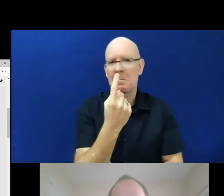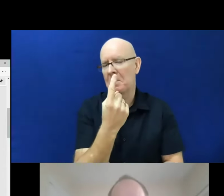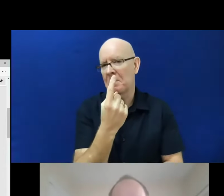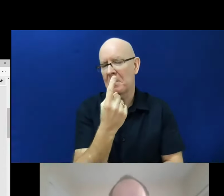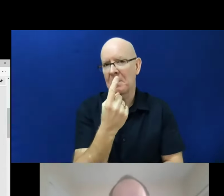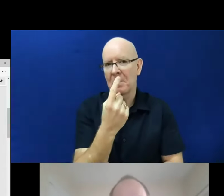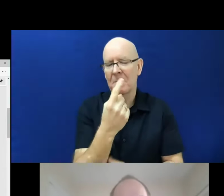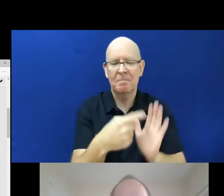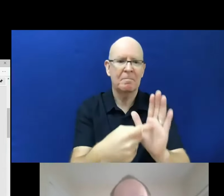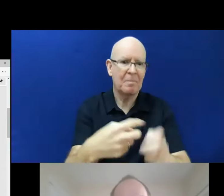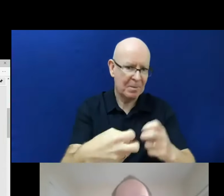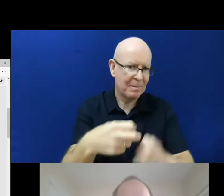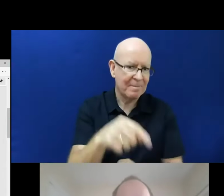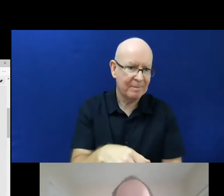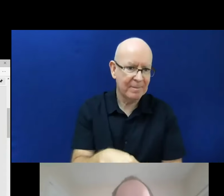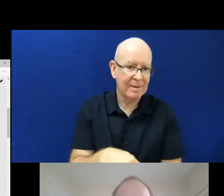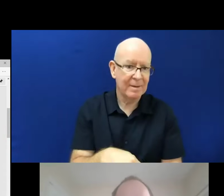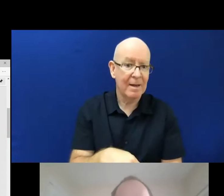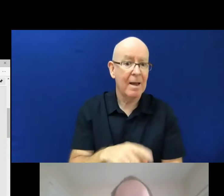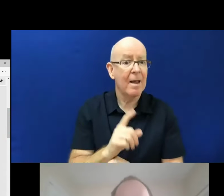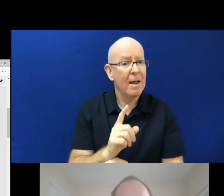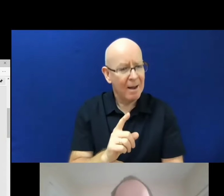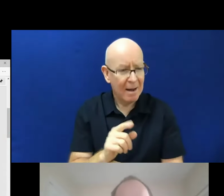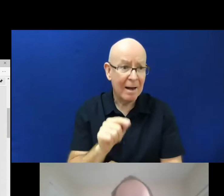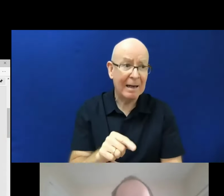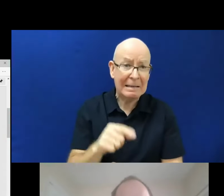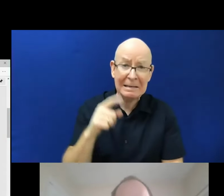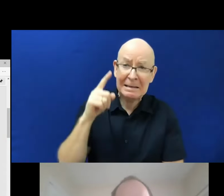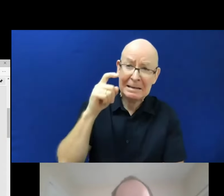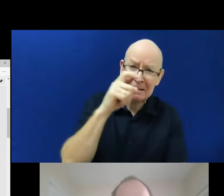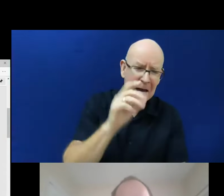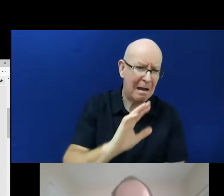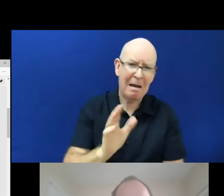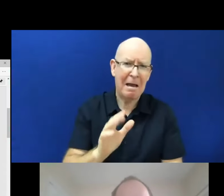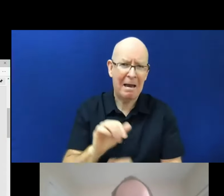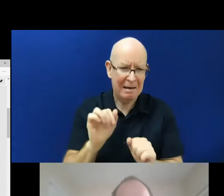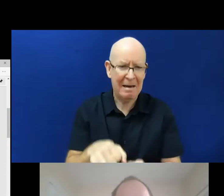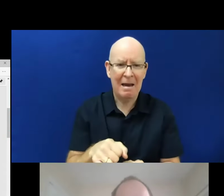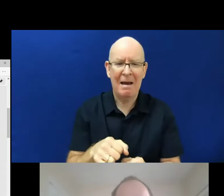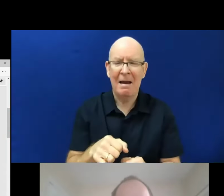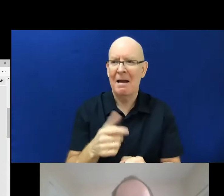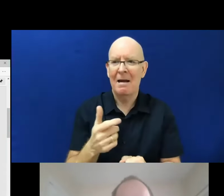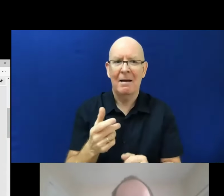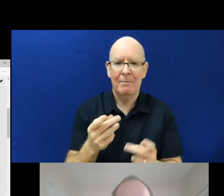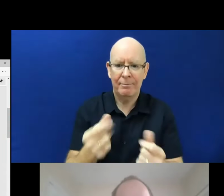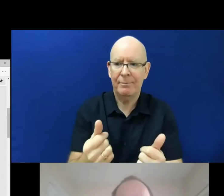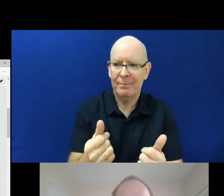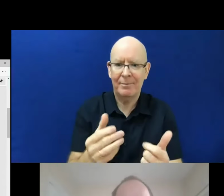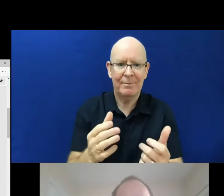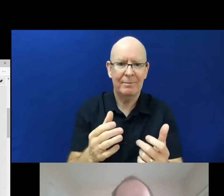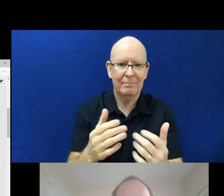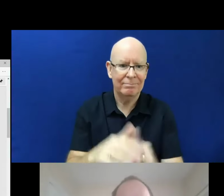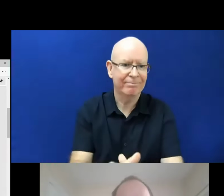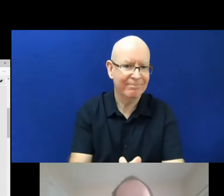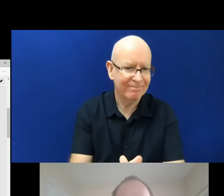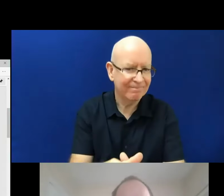fix. The main problem I see when we want to look at disabled people themselves is that most of these data are